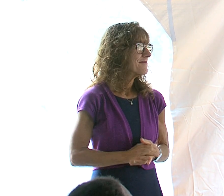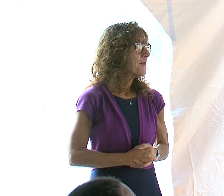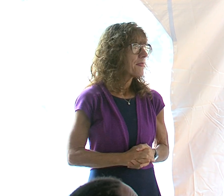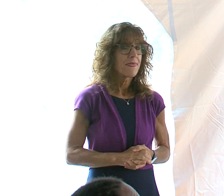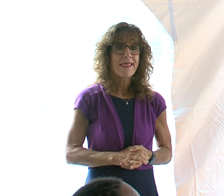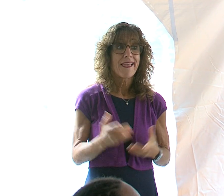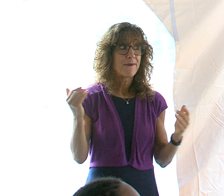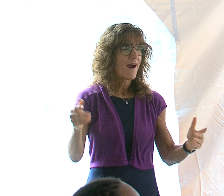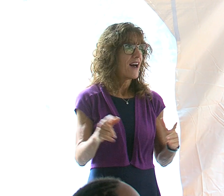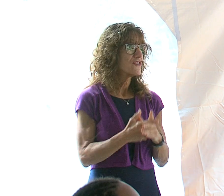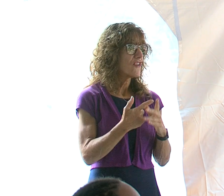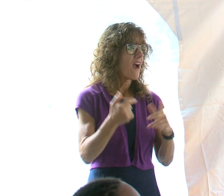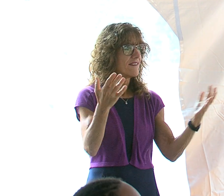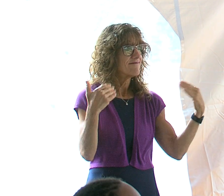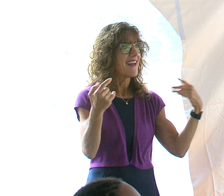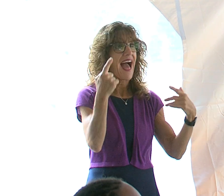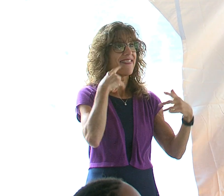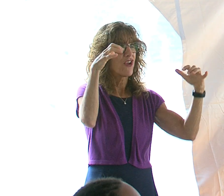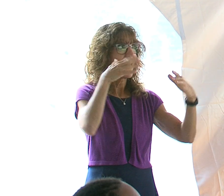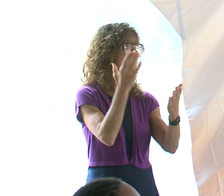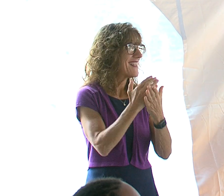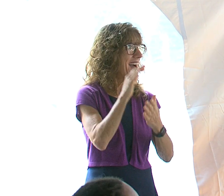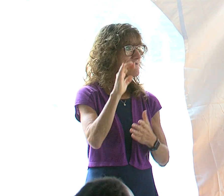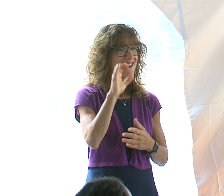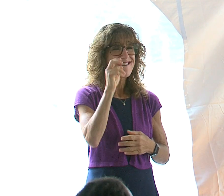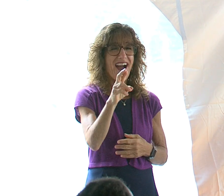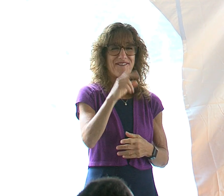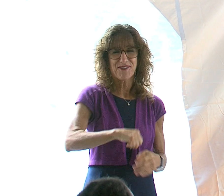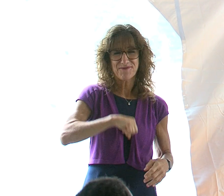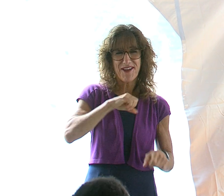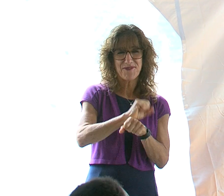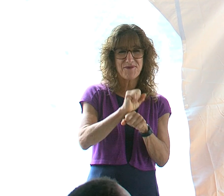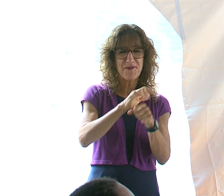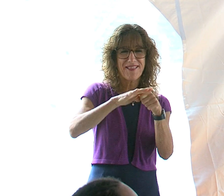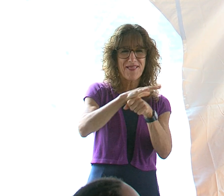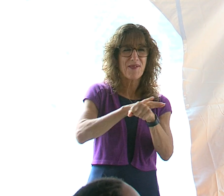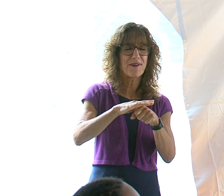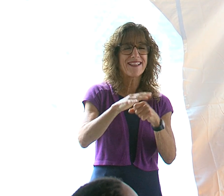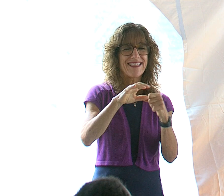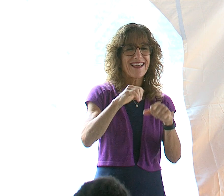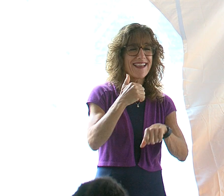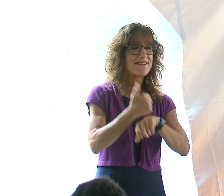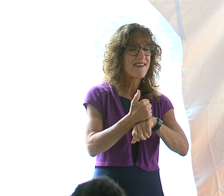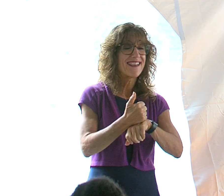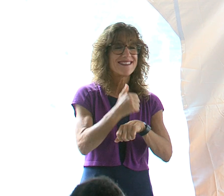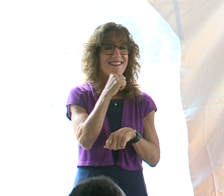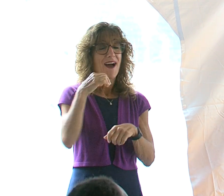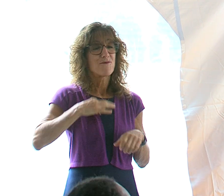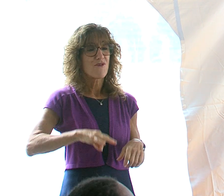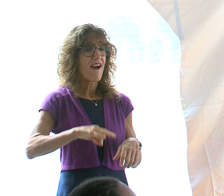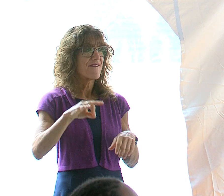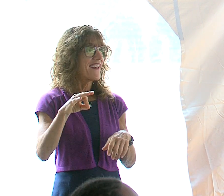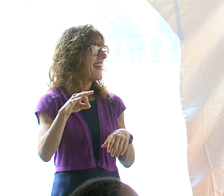Dan, you might as well start making your way over. I think the rain's broken. Conifer is proud to work with locally based nonprofit organizations on many of its